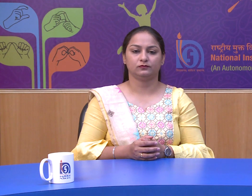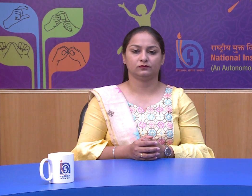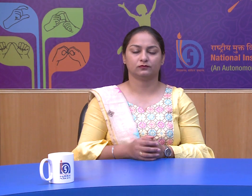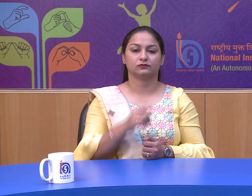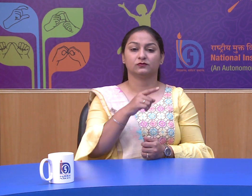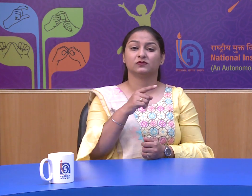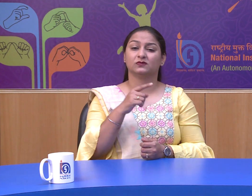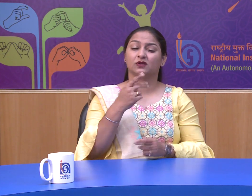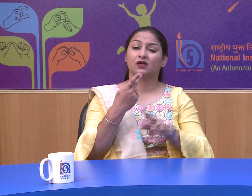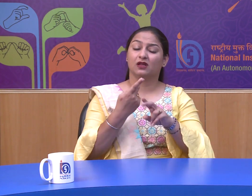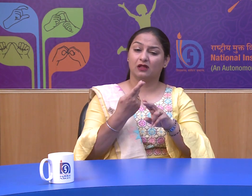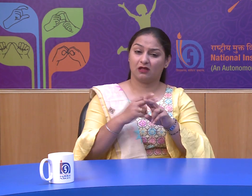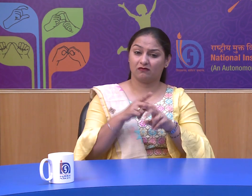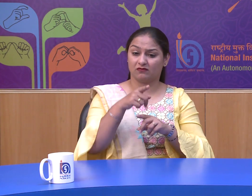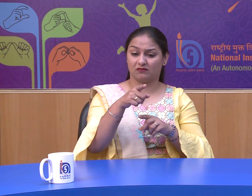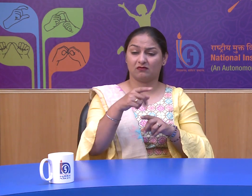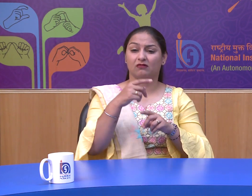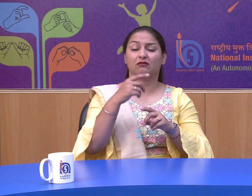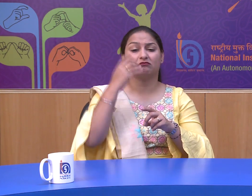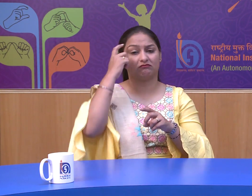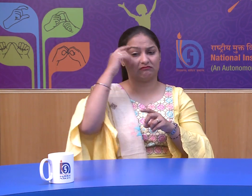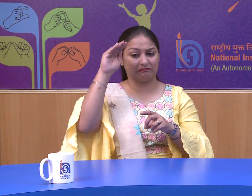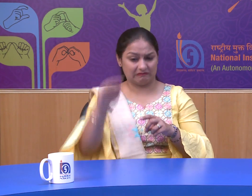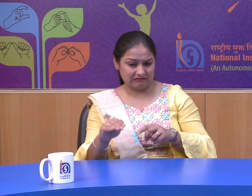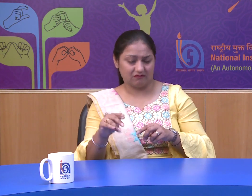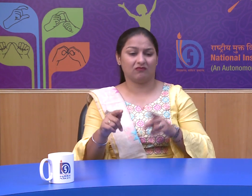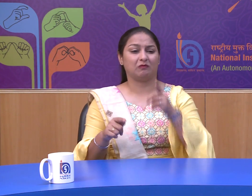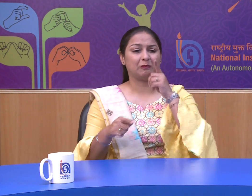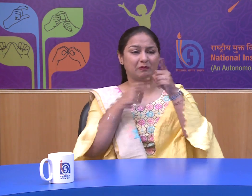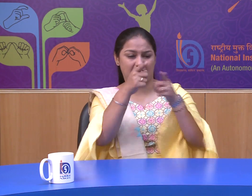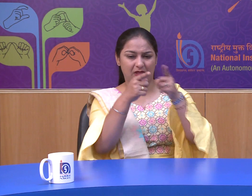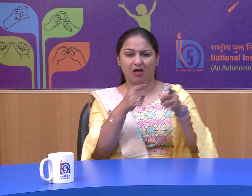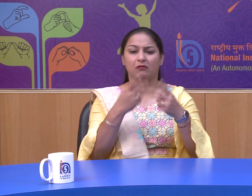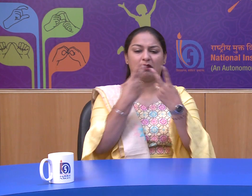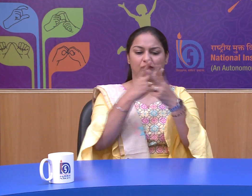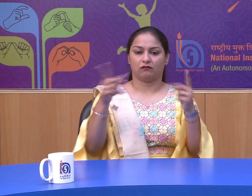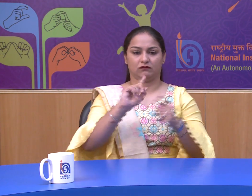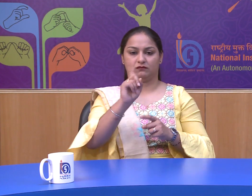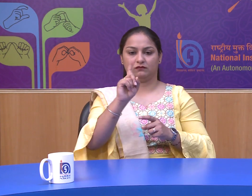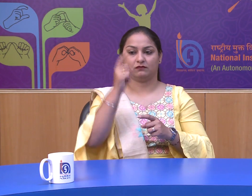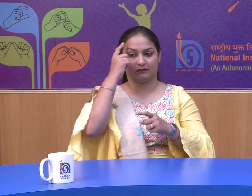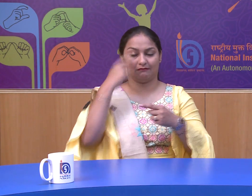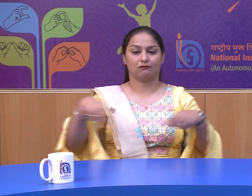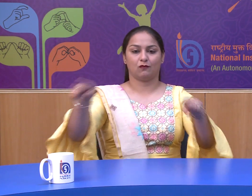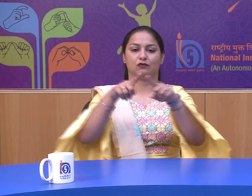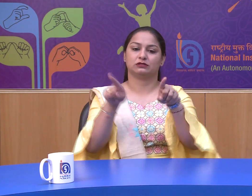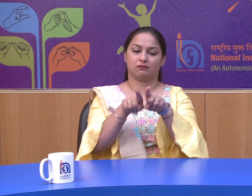personal greed and narrow thoughts. He was also respecting the